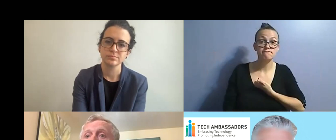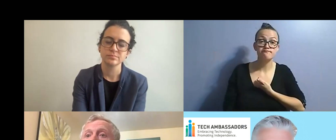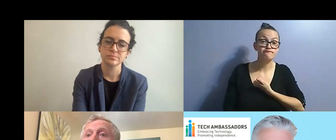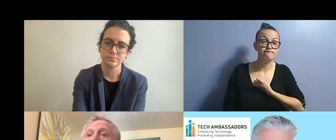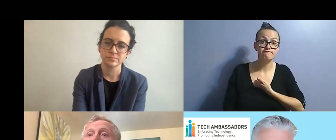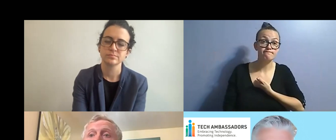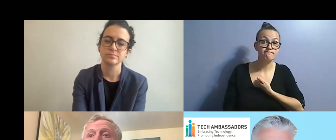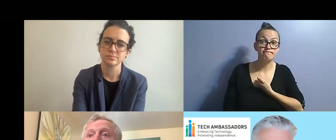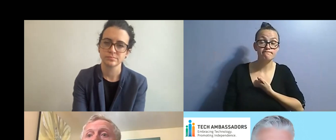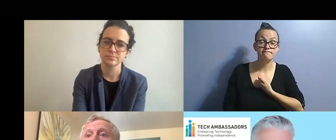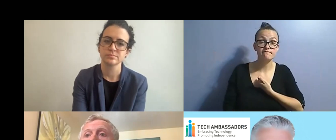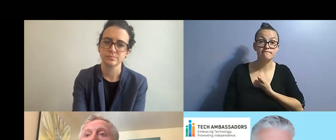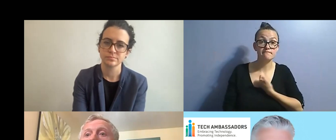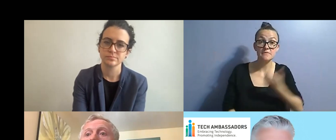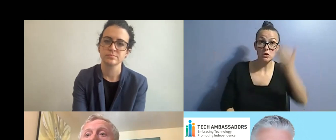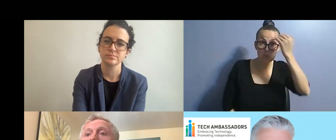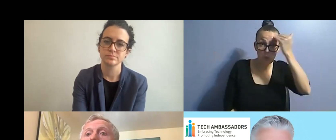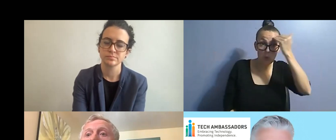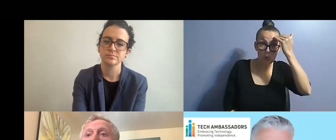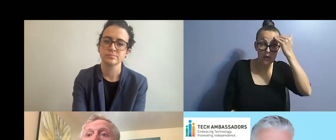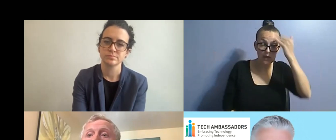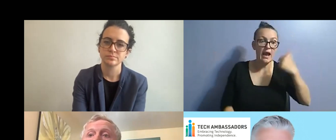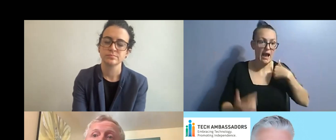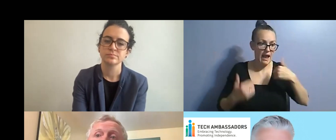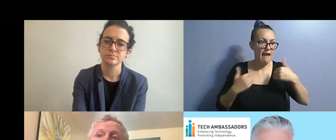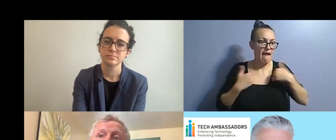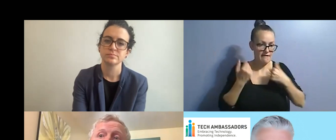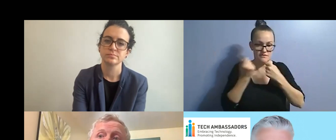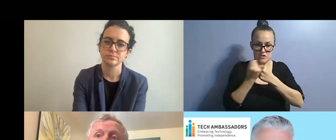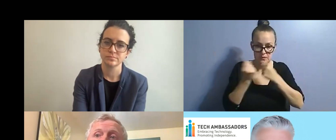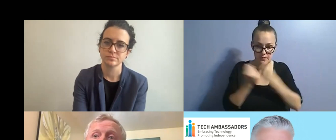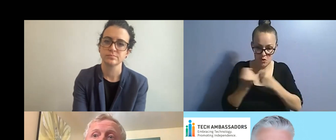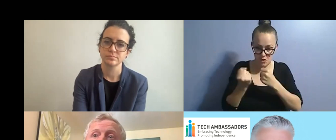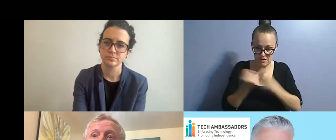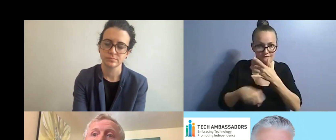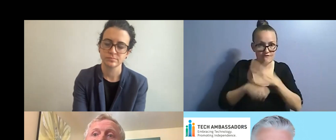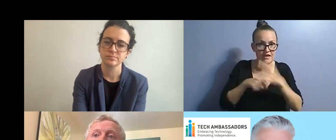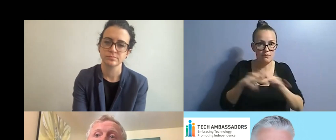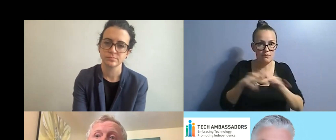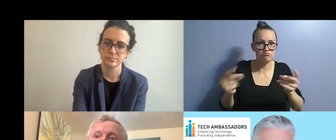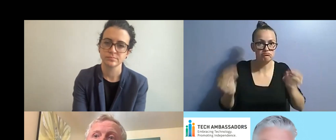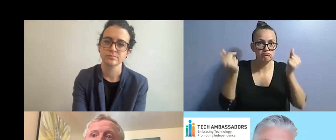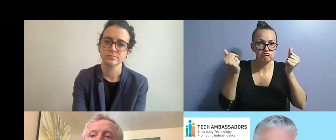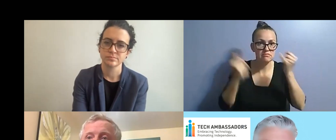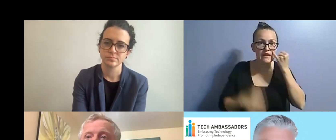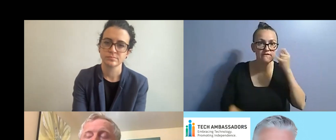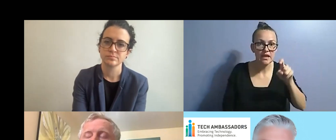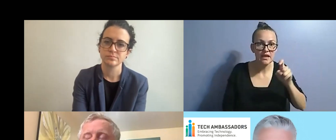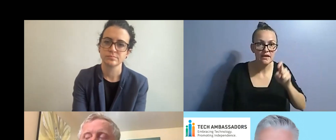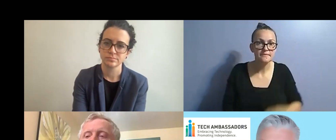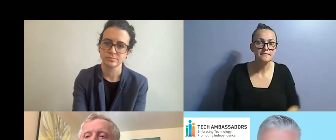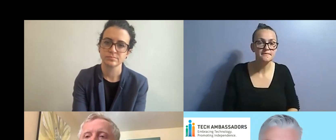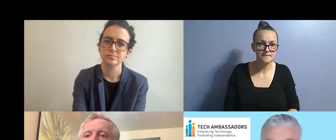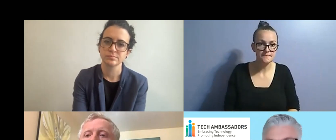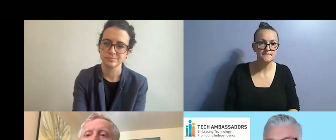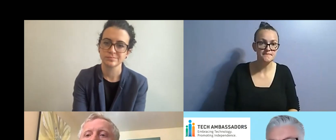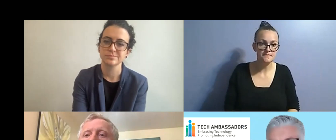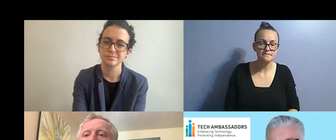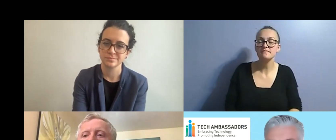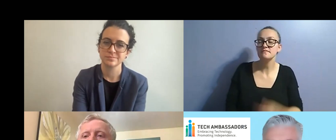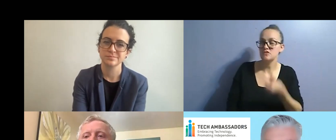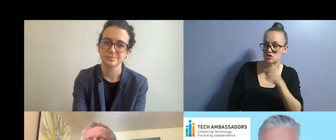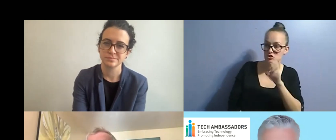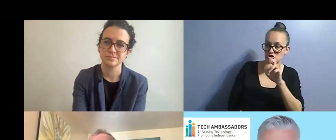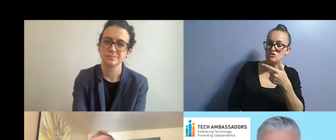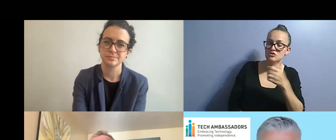want to go, knowing I have support in my pocket if I need it. That is